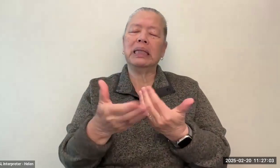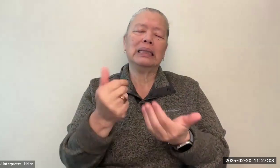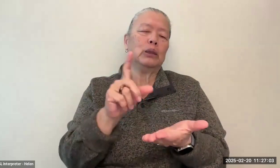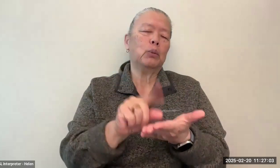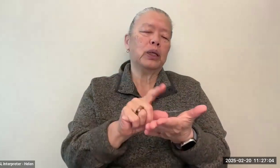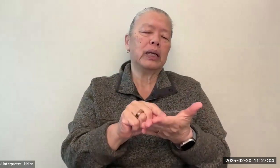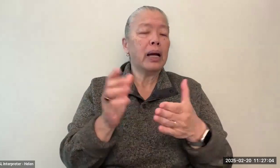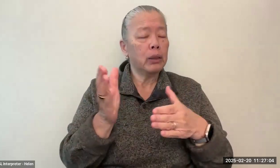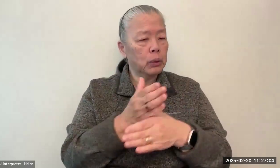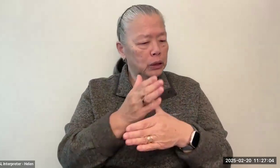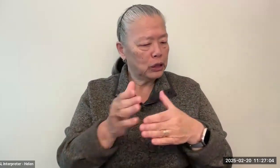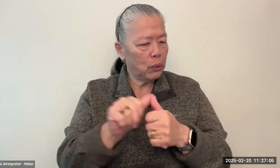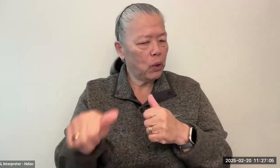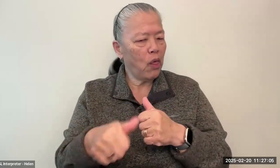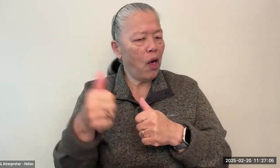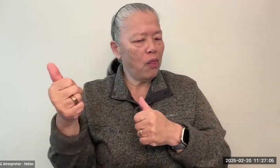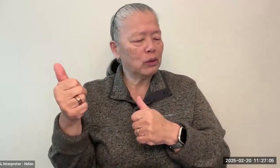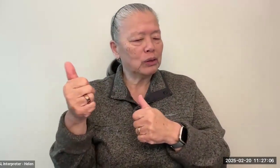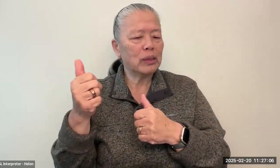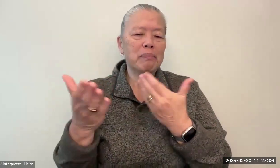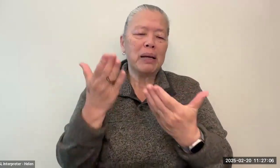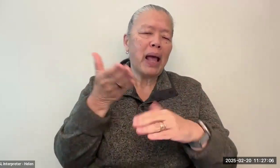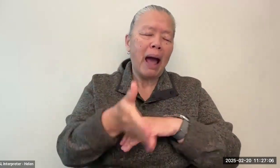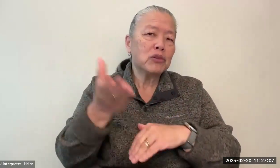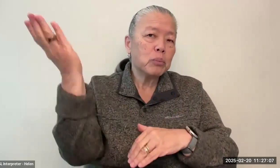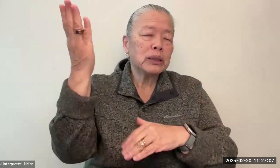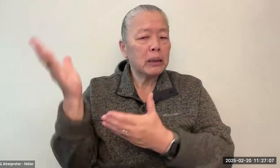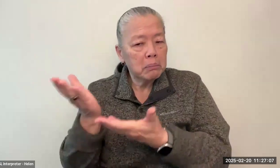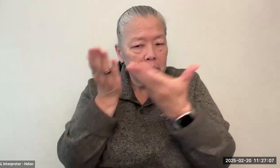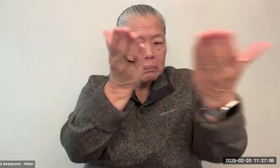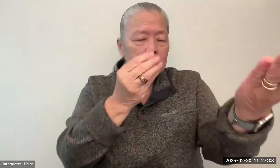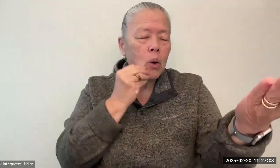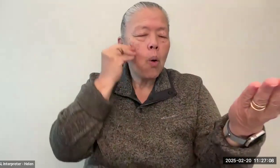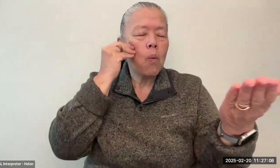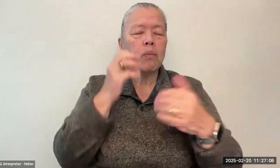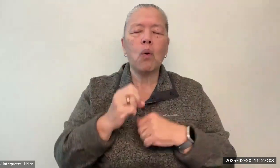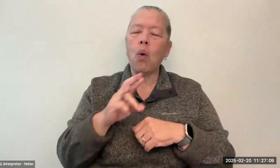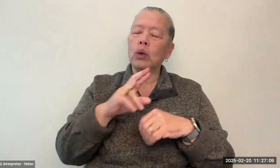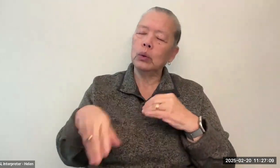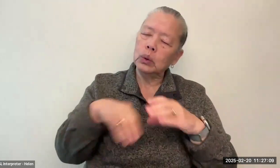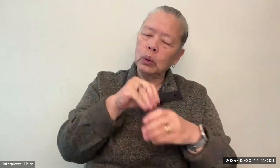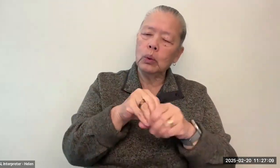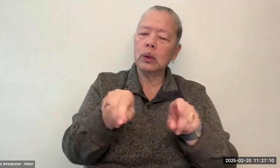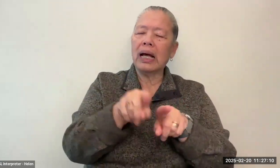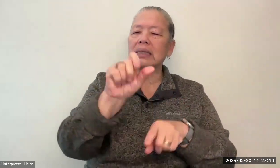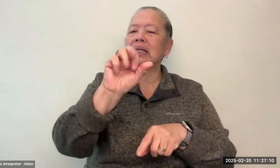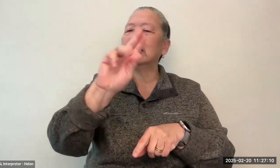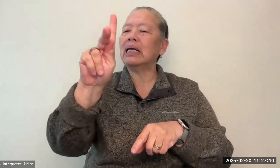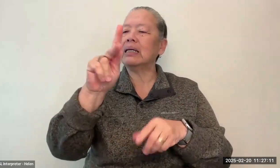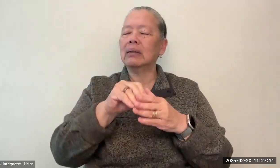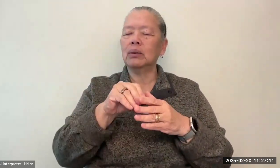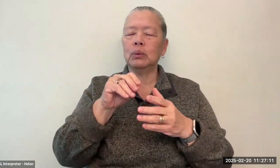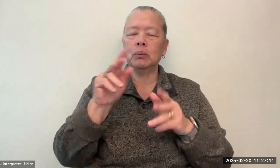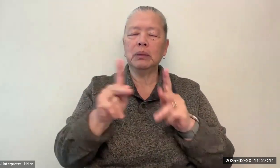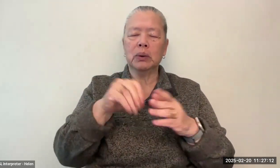add as part of a take-home packet after a presentation, or a link to share when you're reaching out to the voting members of your annual